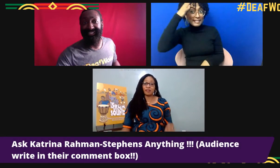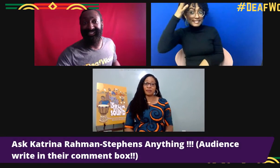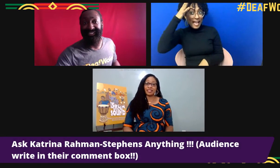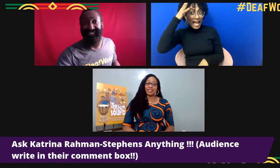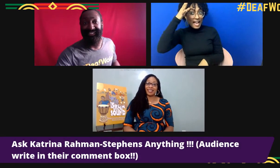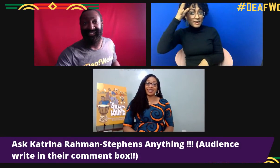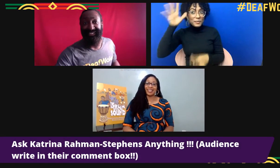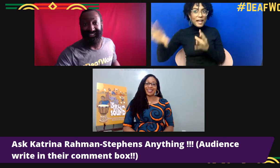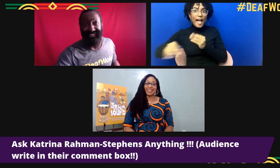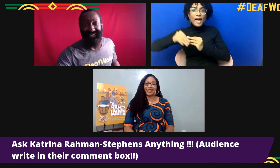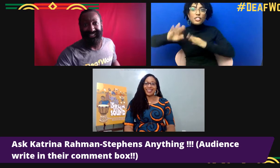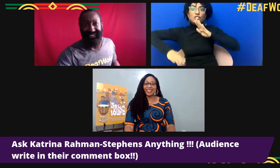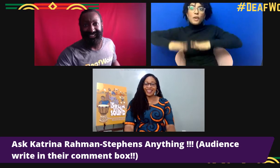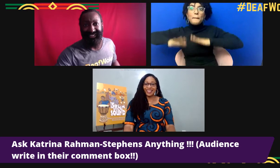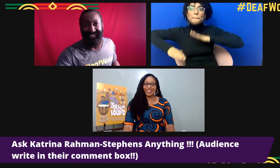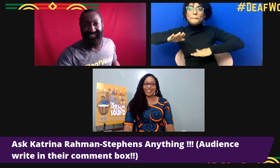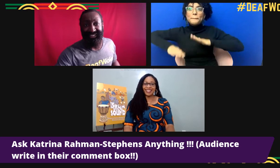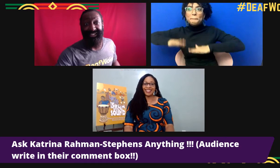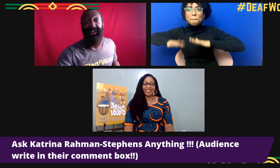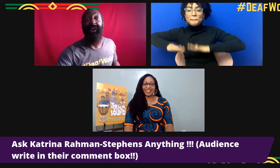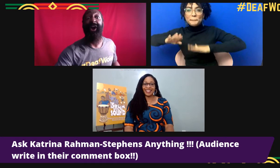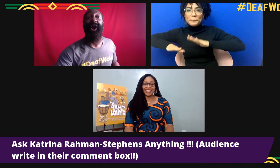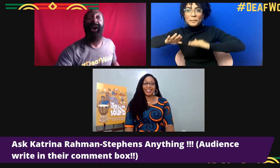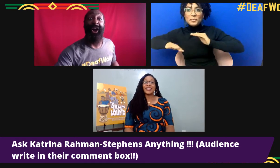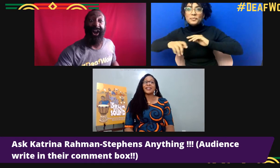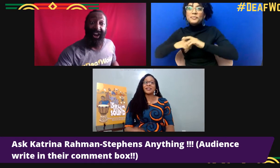the drums.